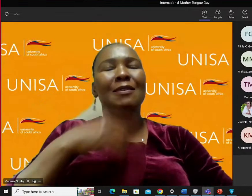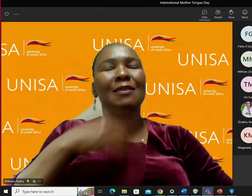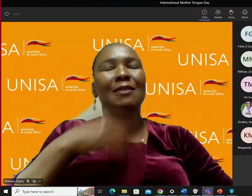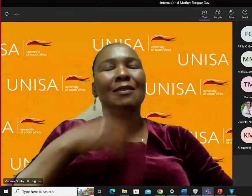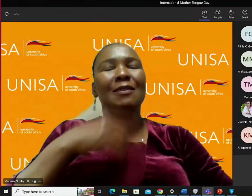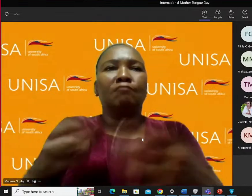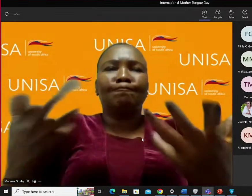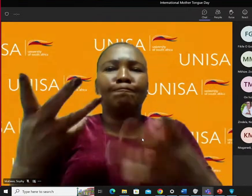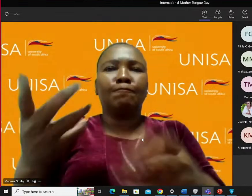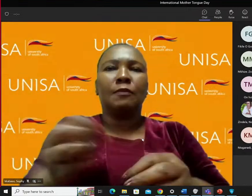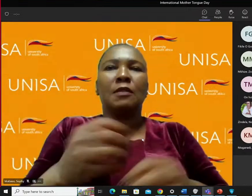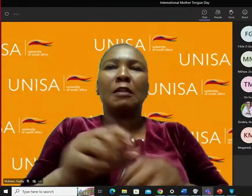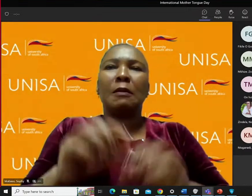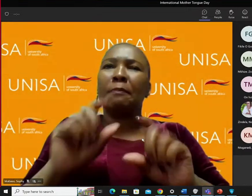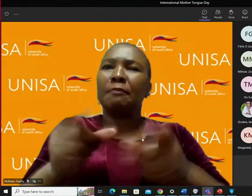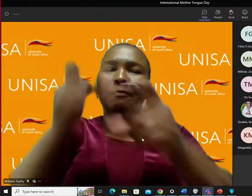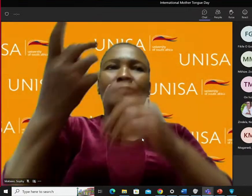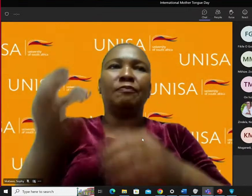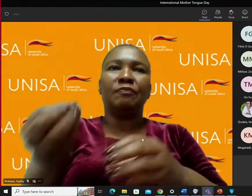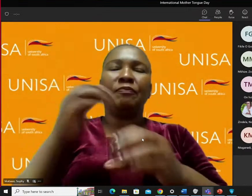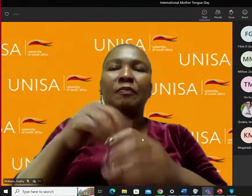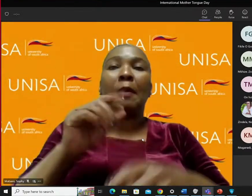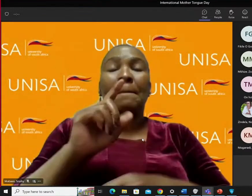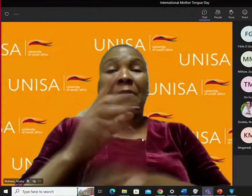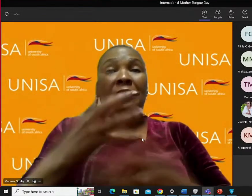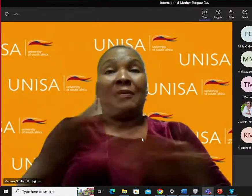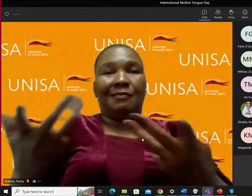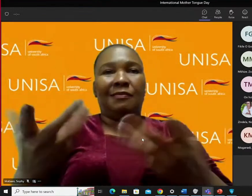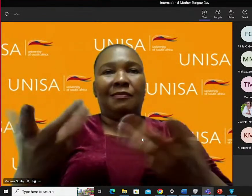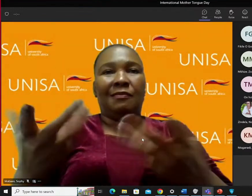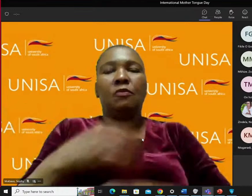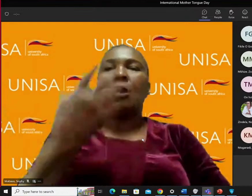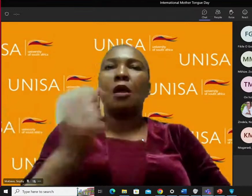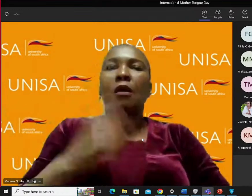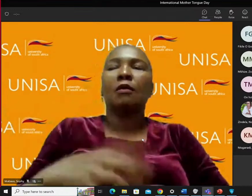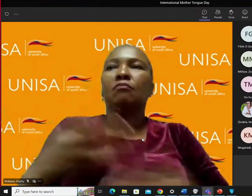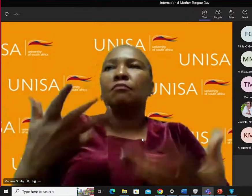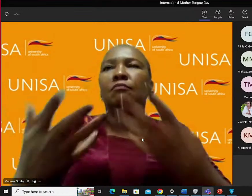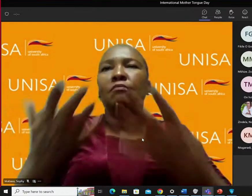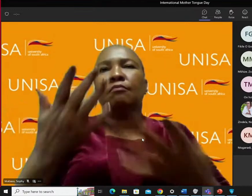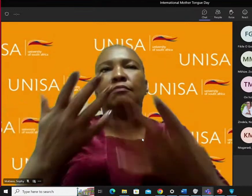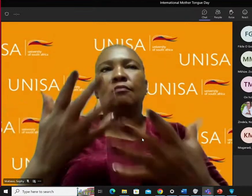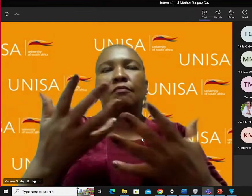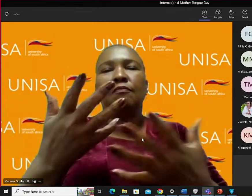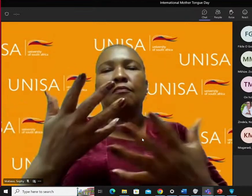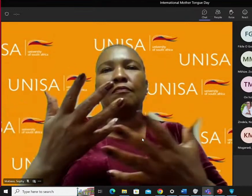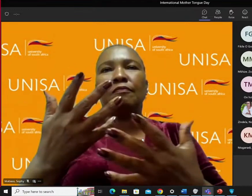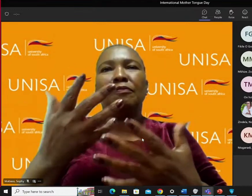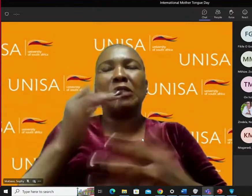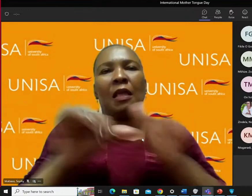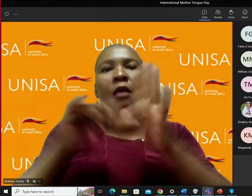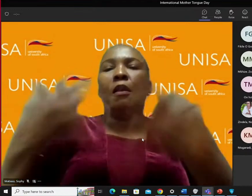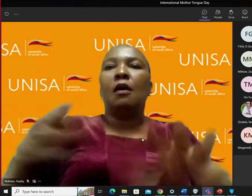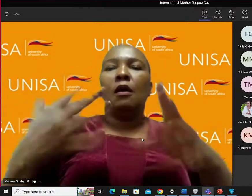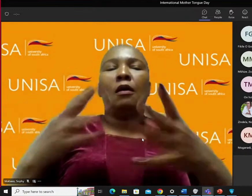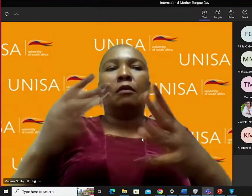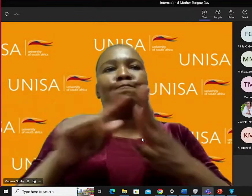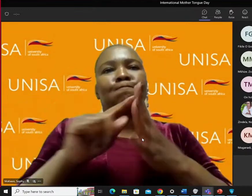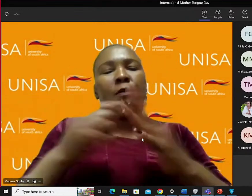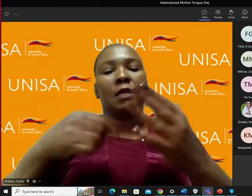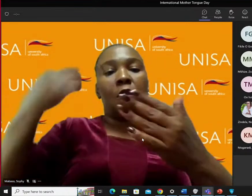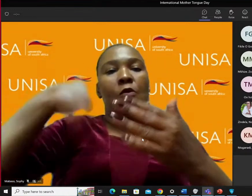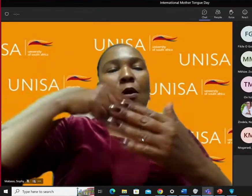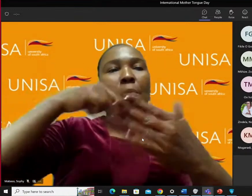also immediately apparent, but we have also made it a very important point in our project